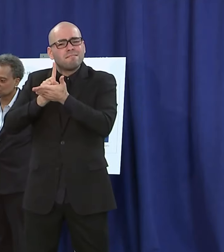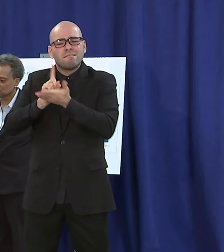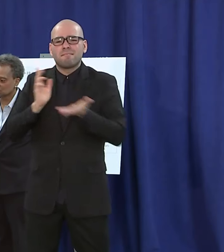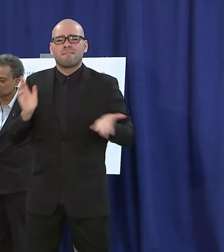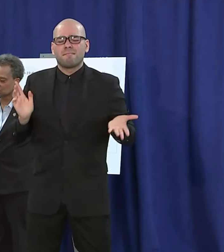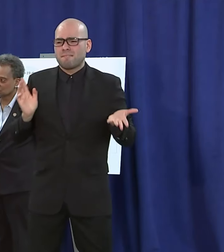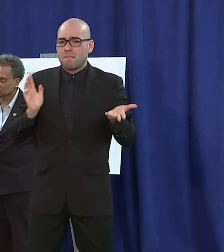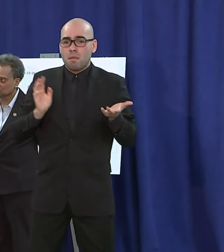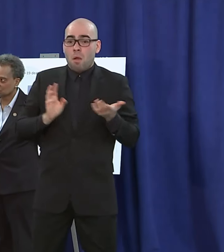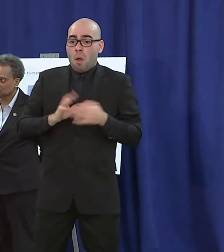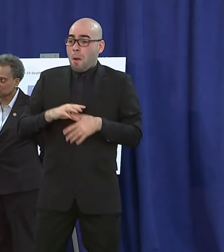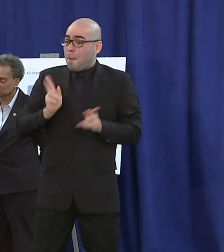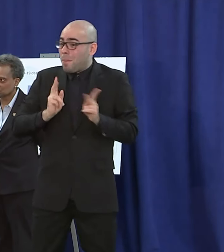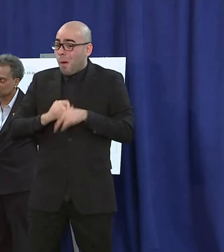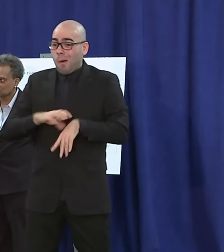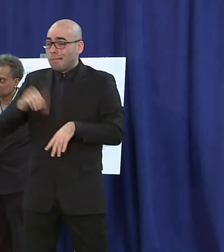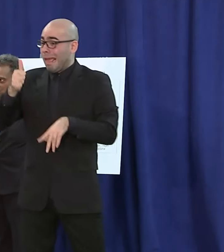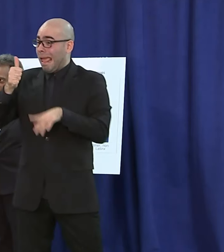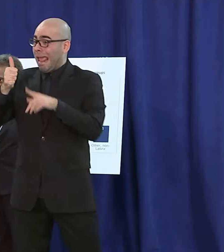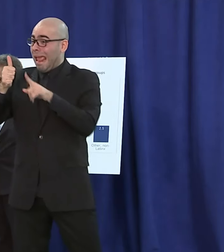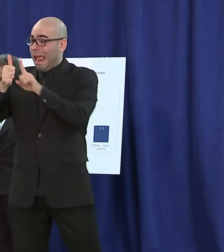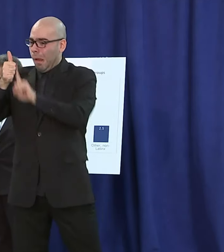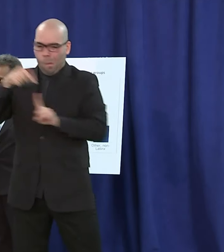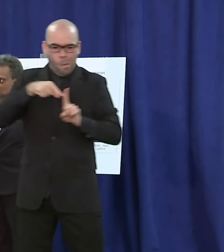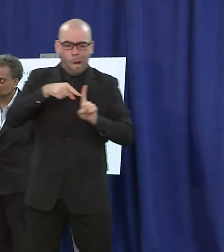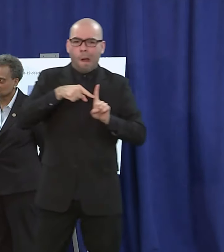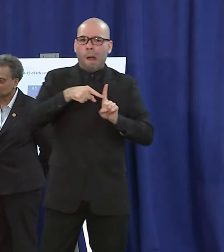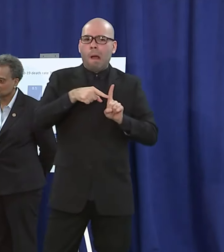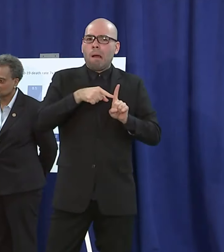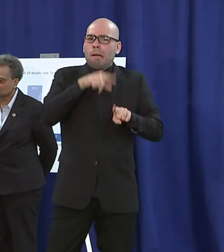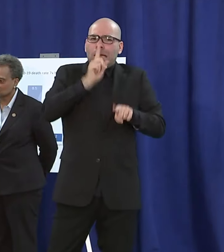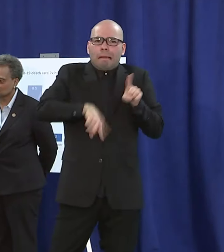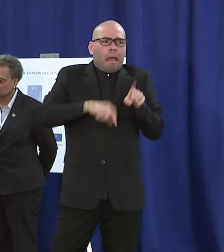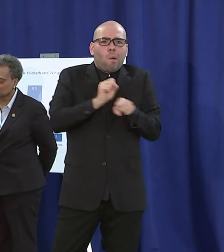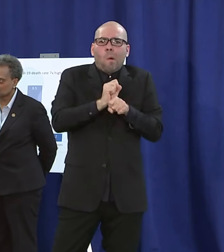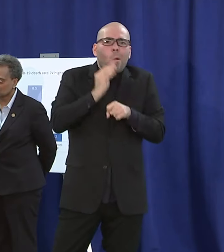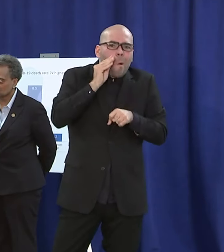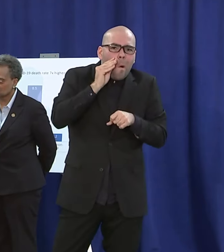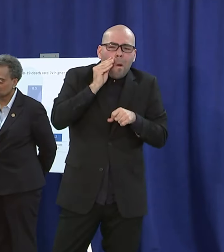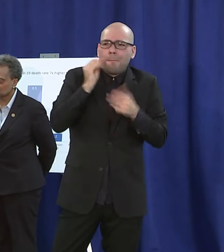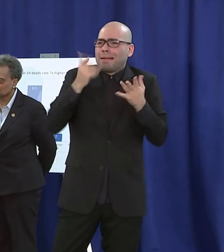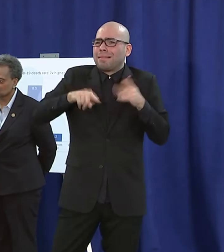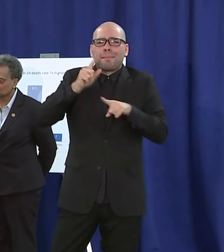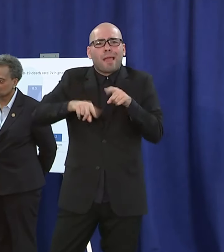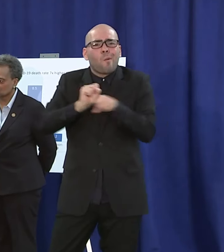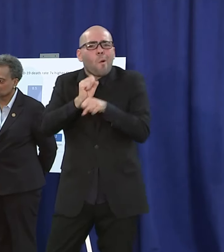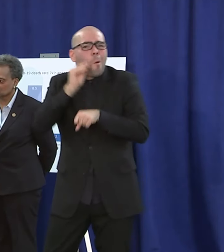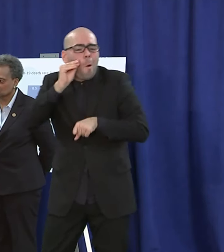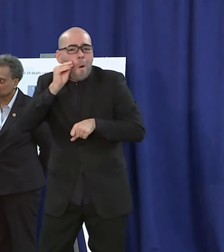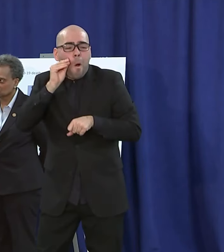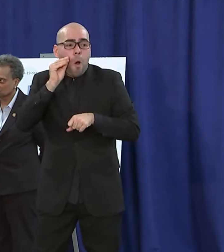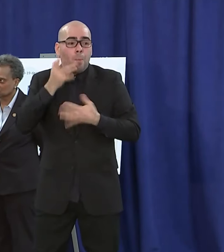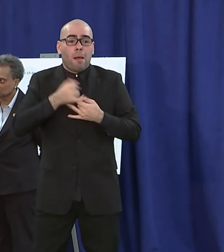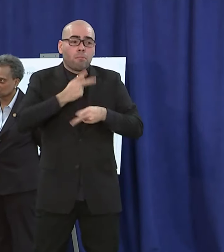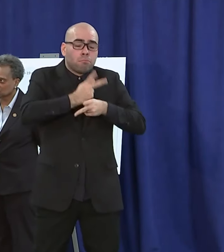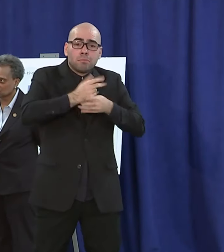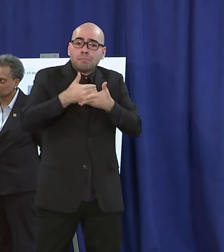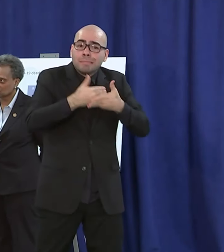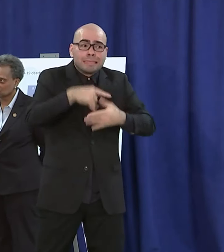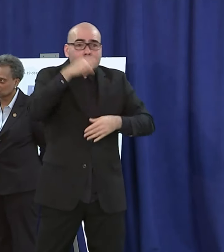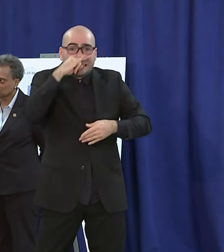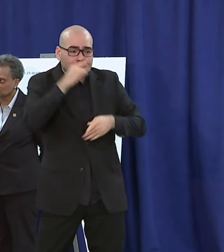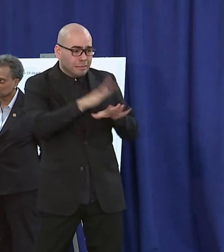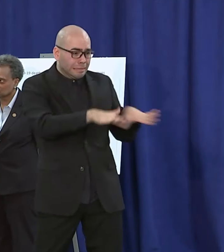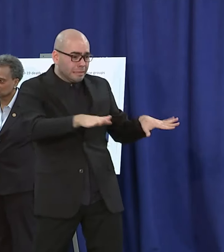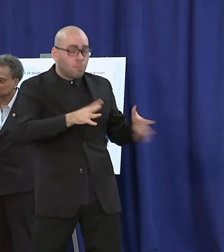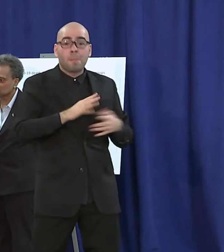cannot work from home, depending on what kind of service they're providing. They're working with individuals, they're taking care of babies, they're taking care of adults